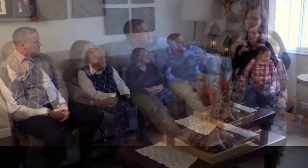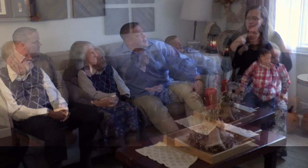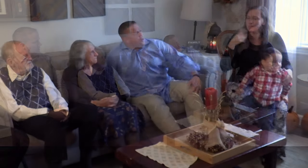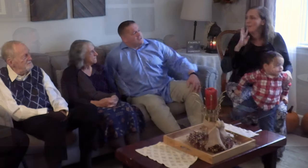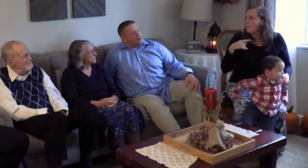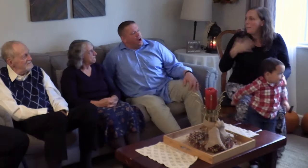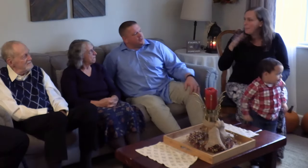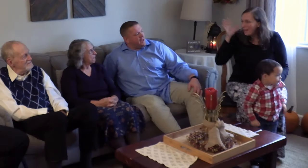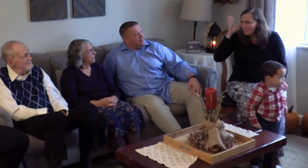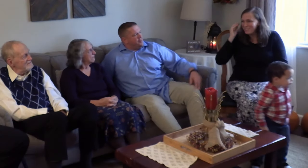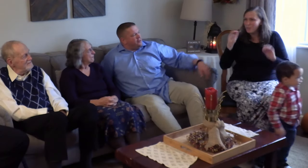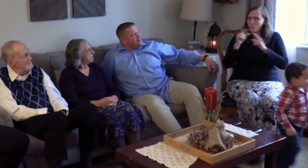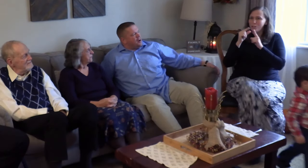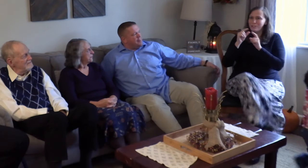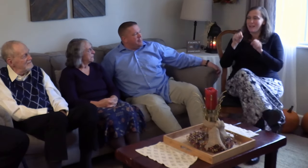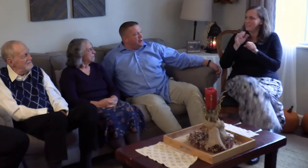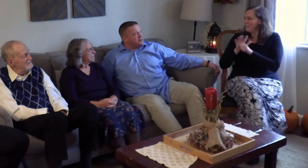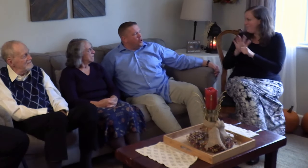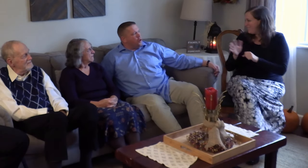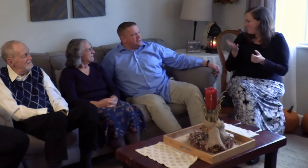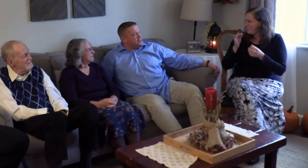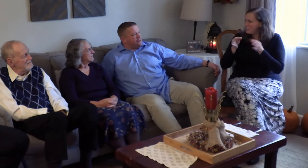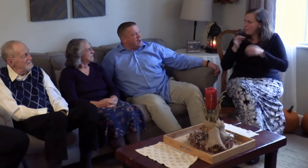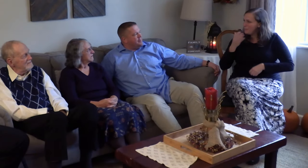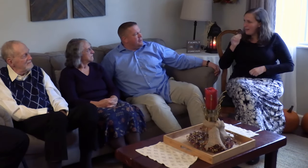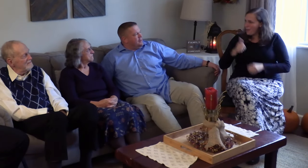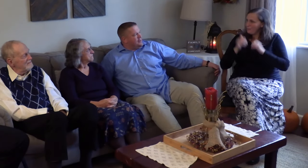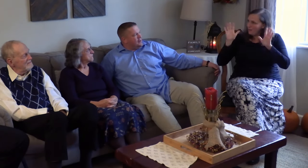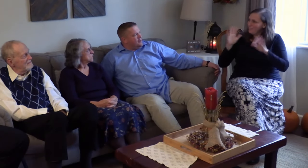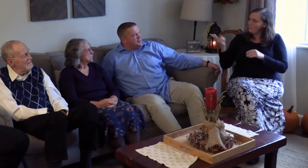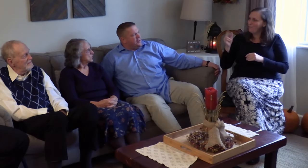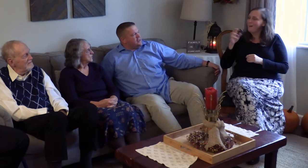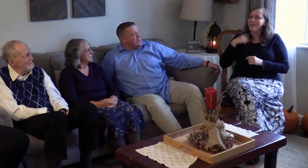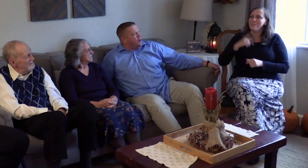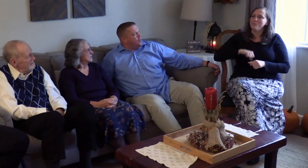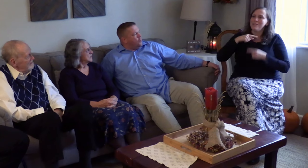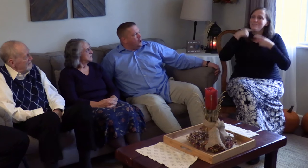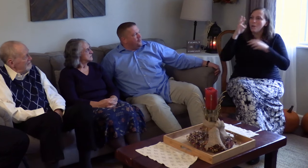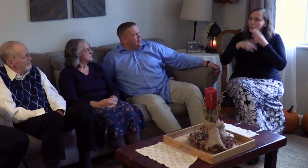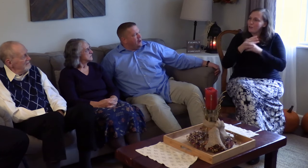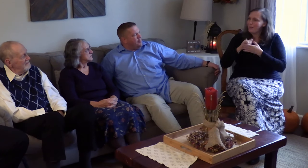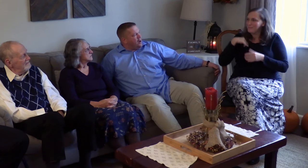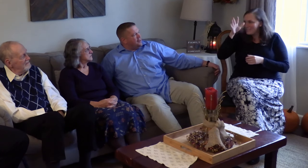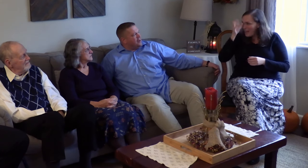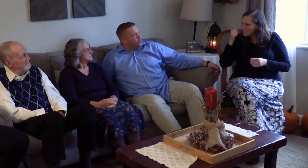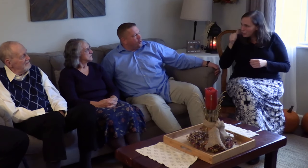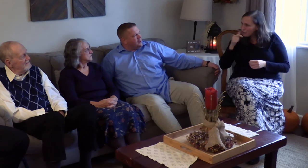i'm always at a loss when i had the opportunity to talk about my parents because no words can describe uh sufficiently how wonderful they are i'm proud to tell the world